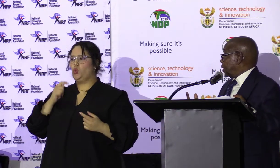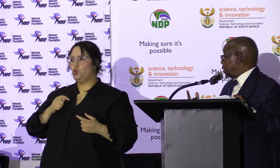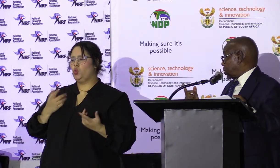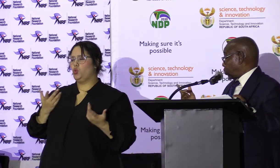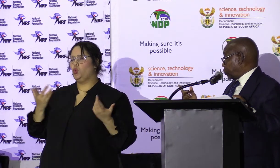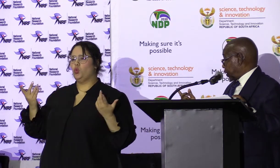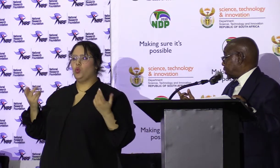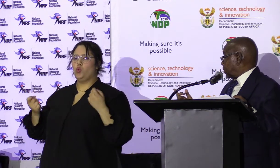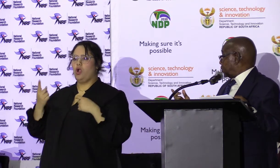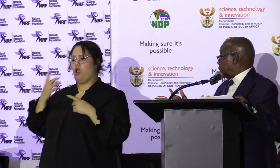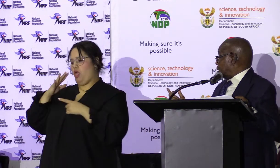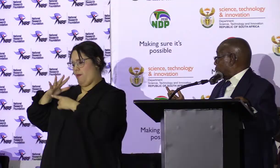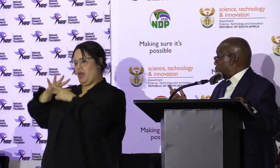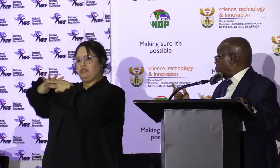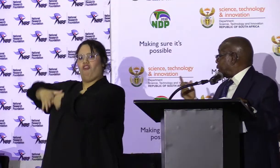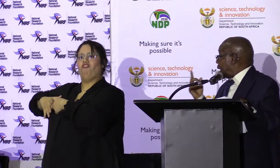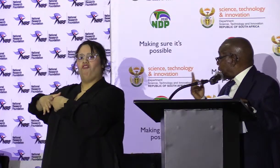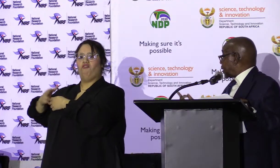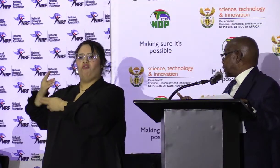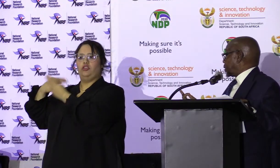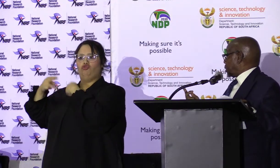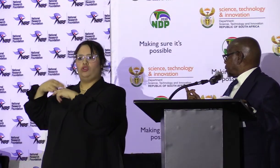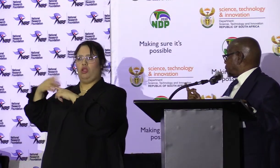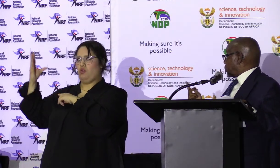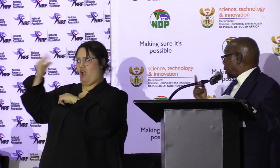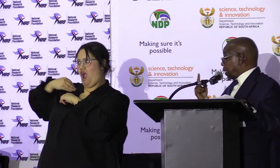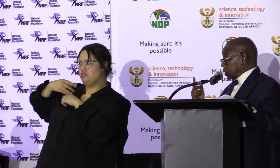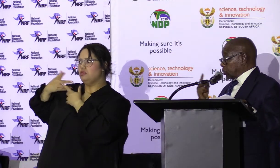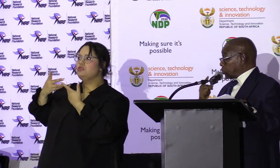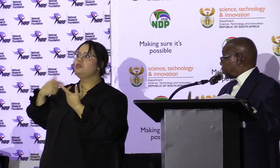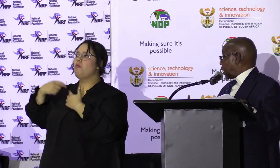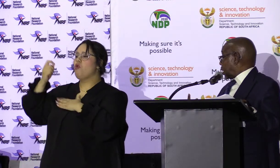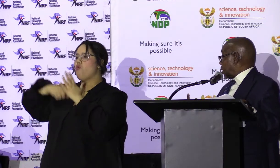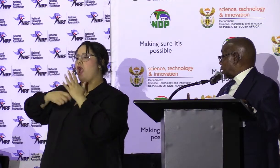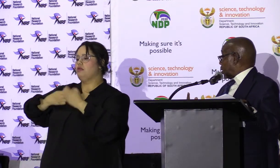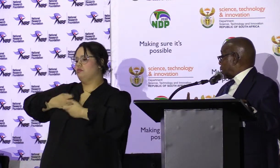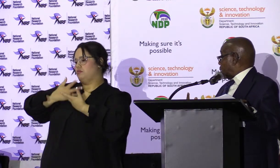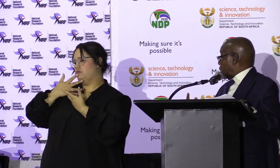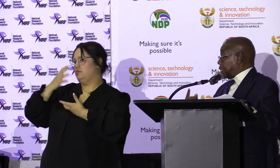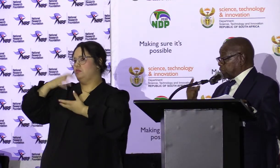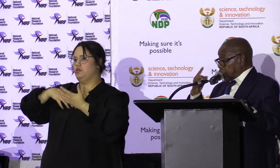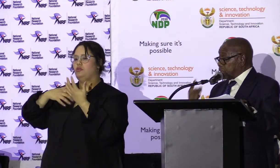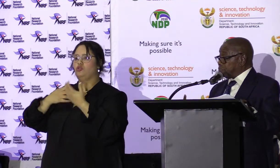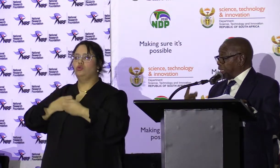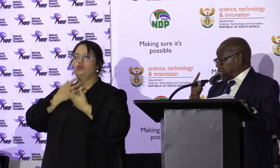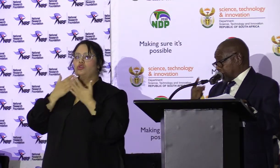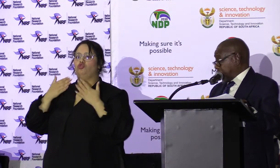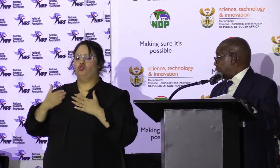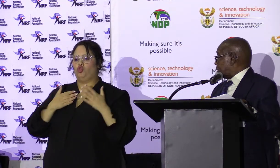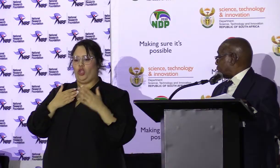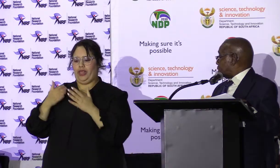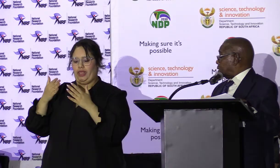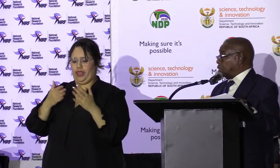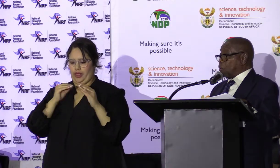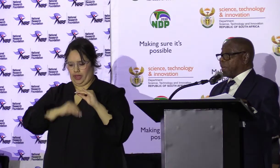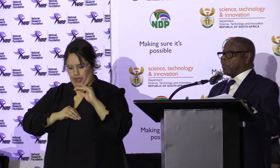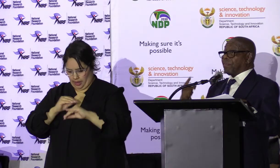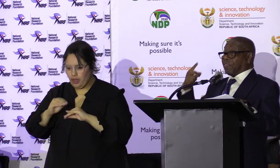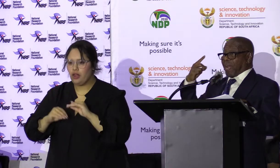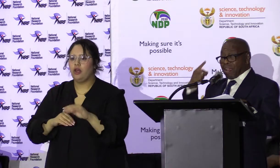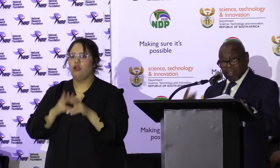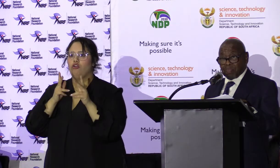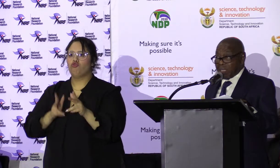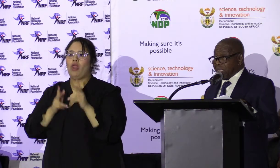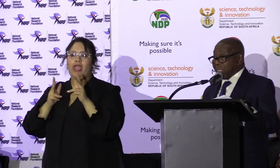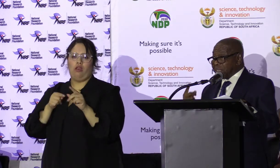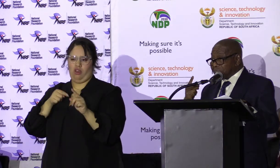by the way, that was oppressive. To be asked to write a story on a journey by train when we